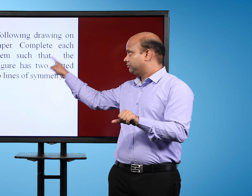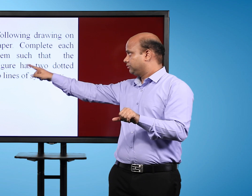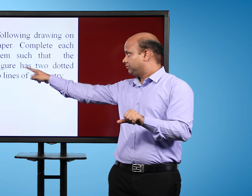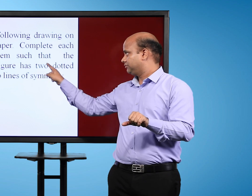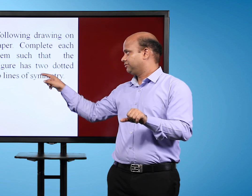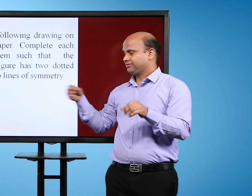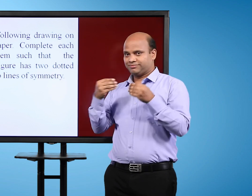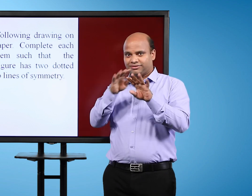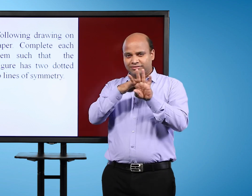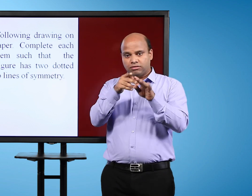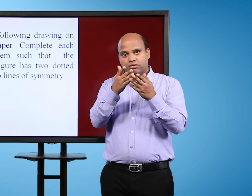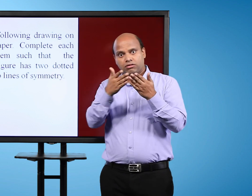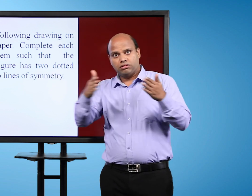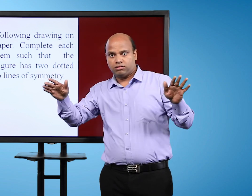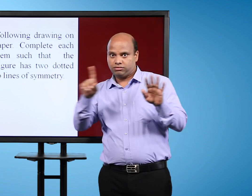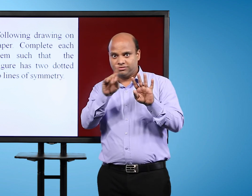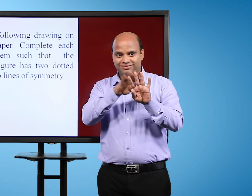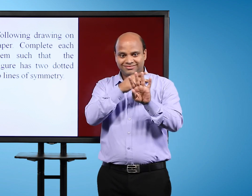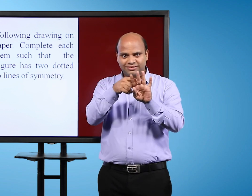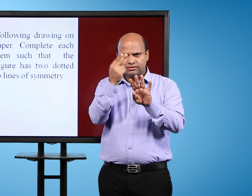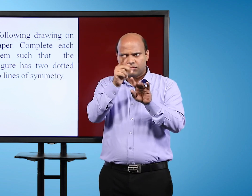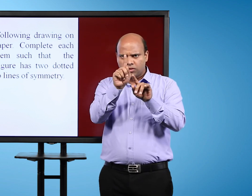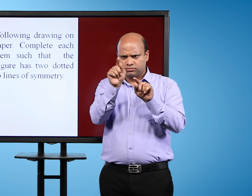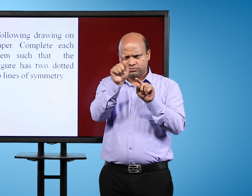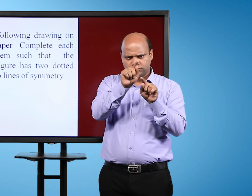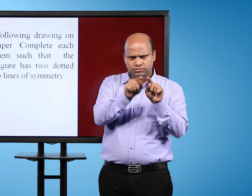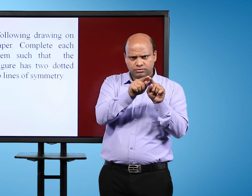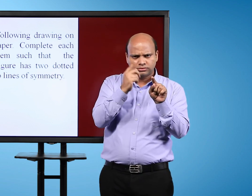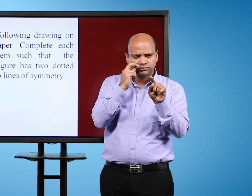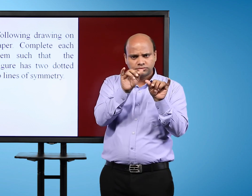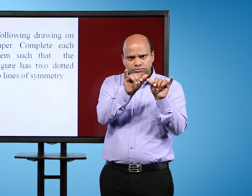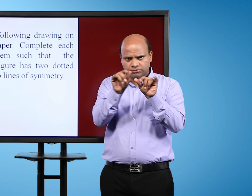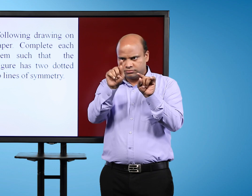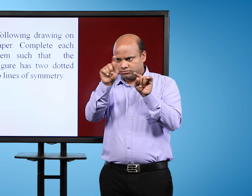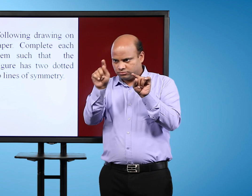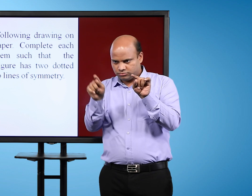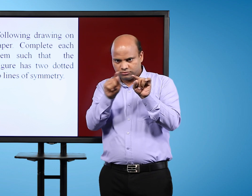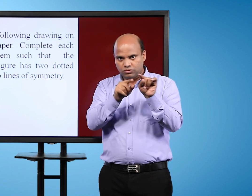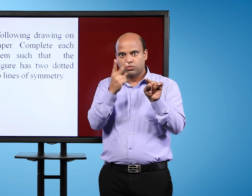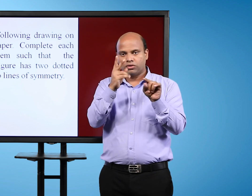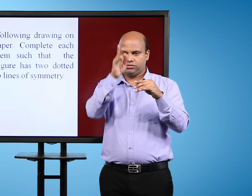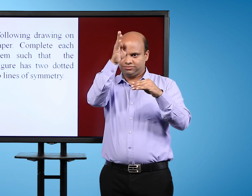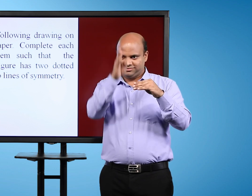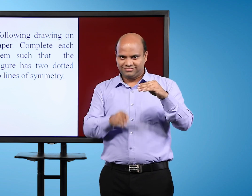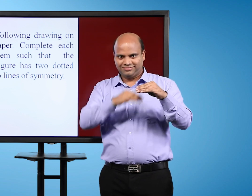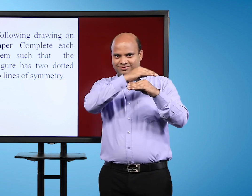Complete each one of them such that the resulting figure has 2 dotted lines as 2 lines of